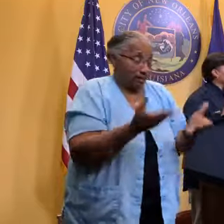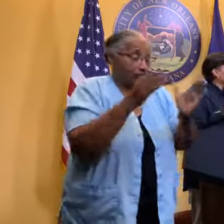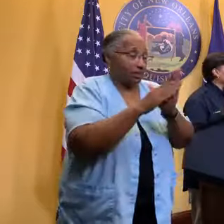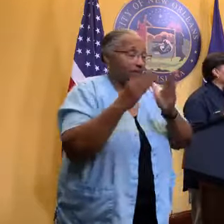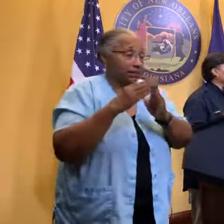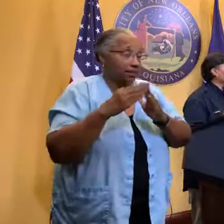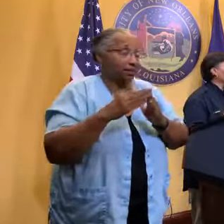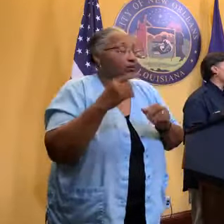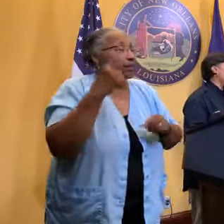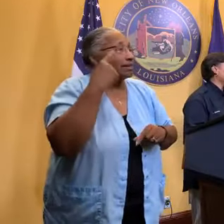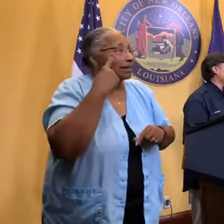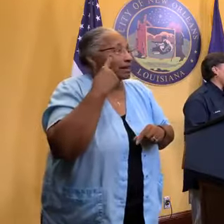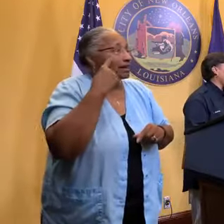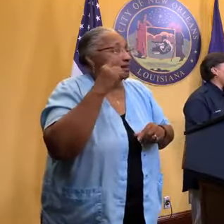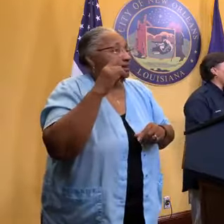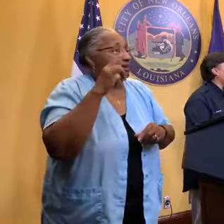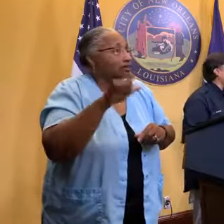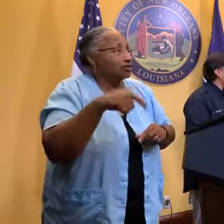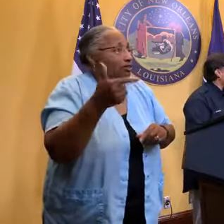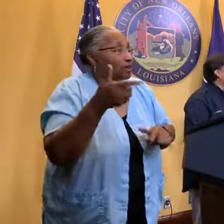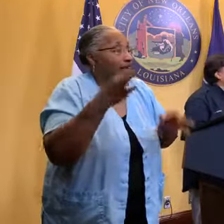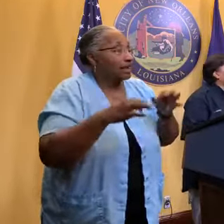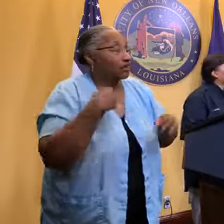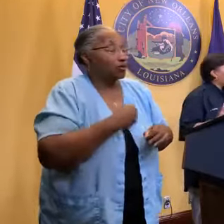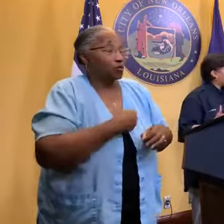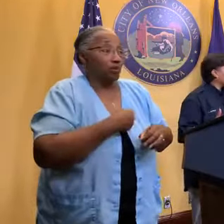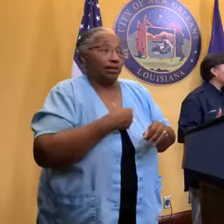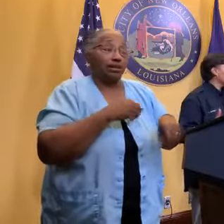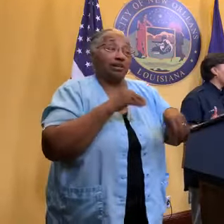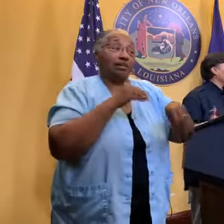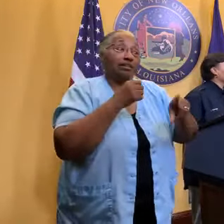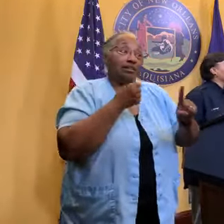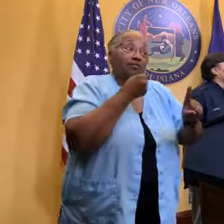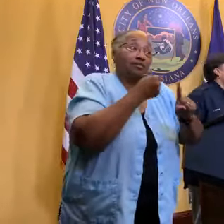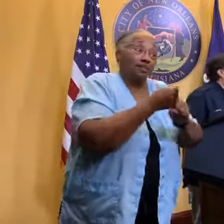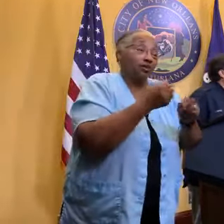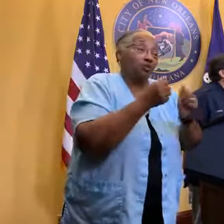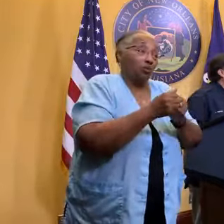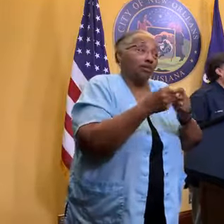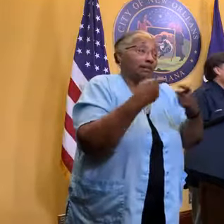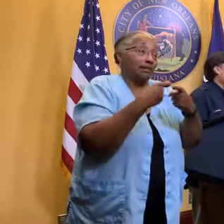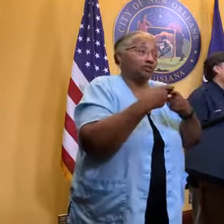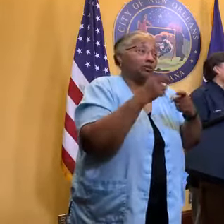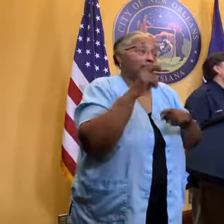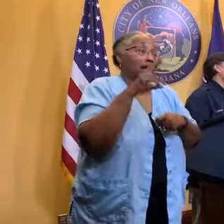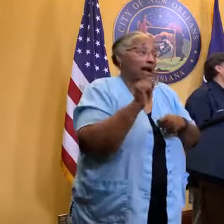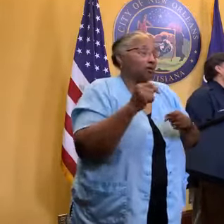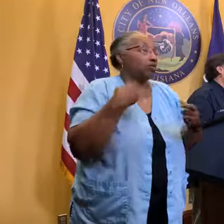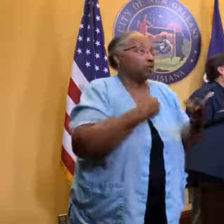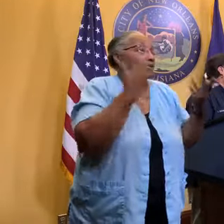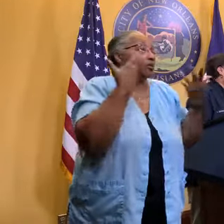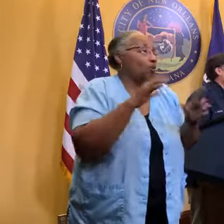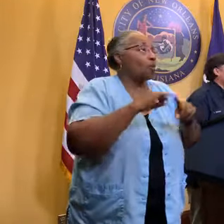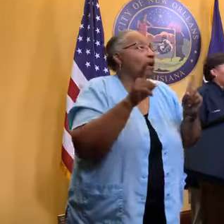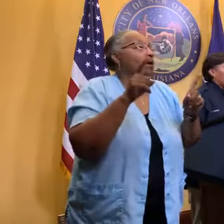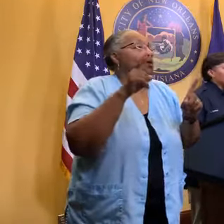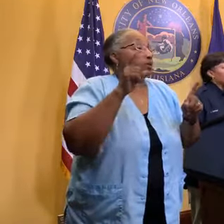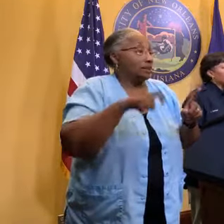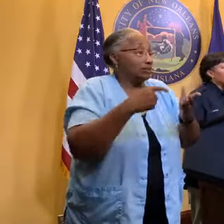alternative should we be impacted by power outages well into next week. We don't know, but again, we need to be